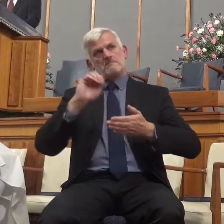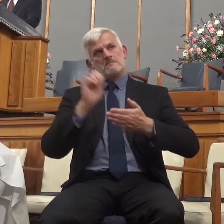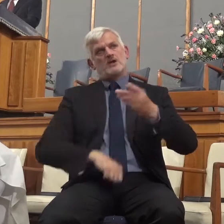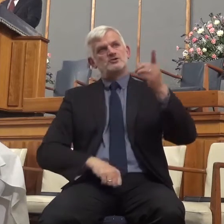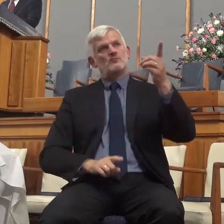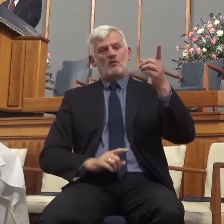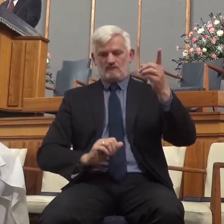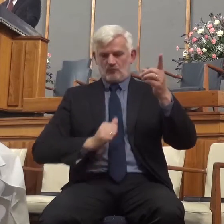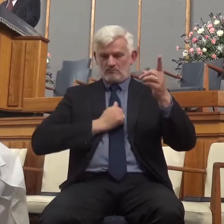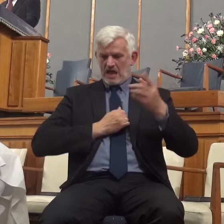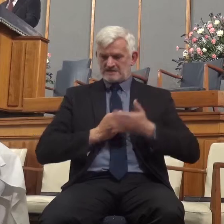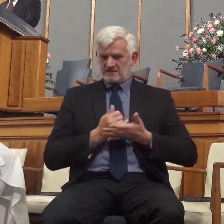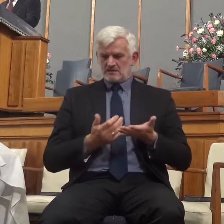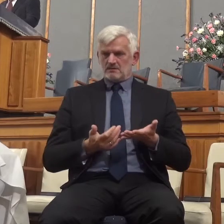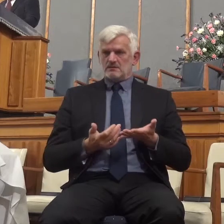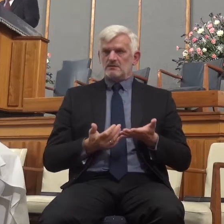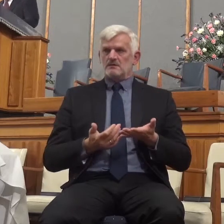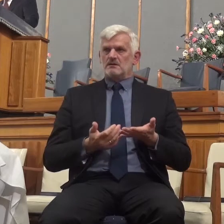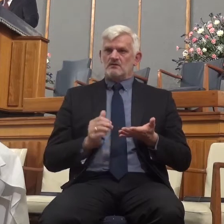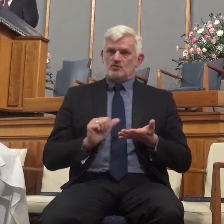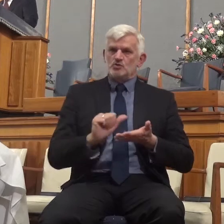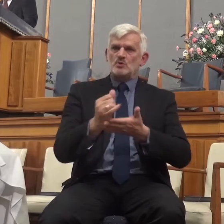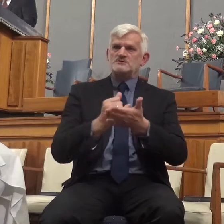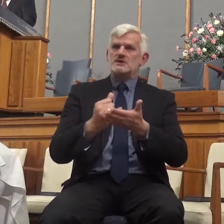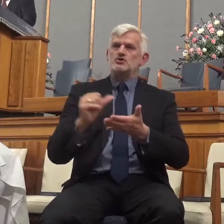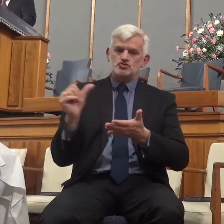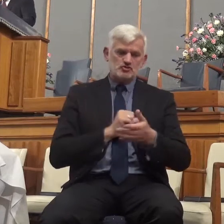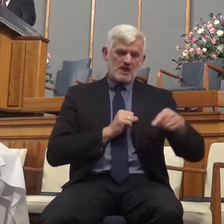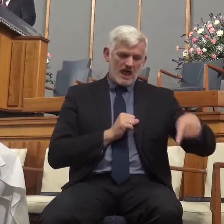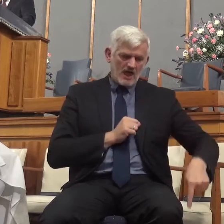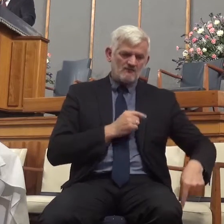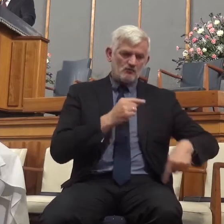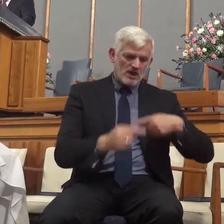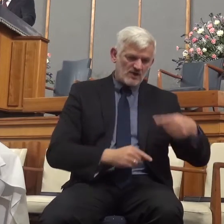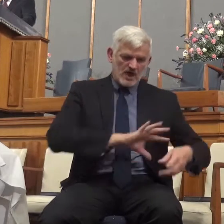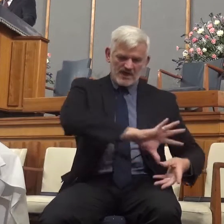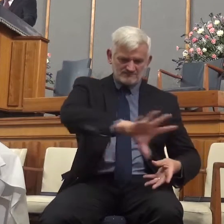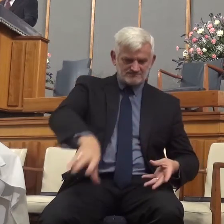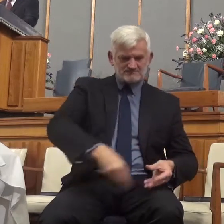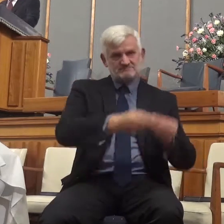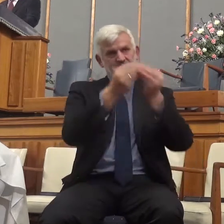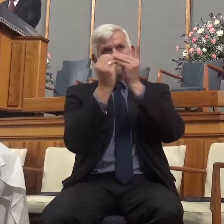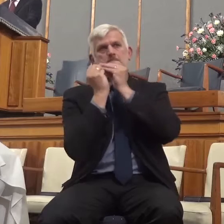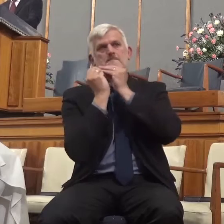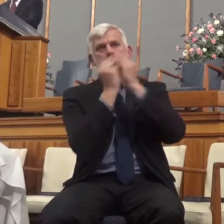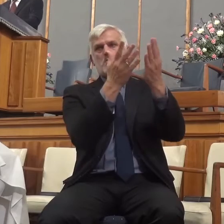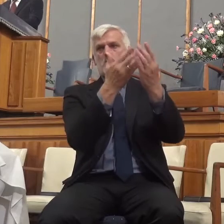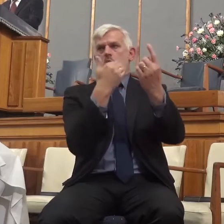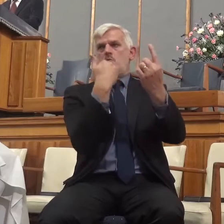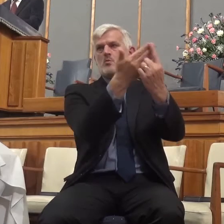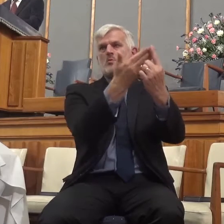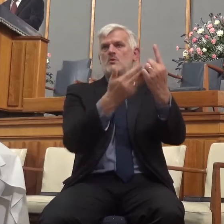that punishment that we deserved forever and forever, somehow contracted